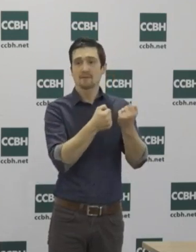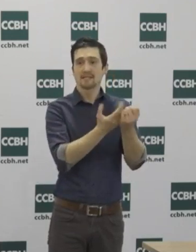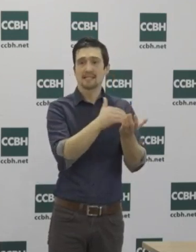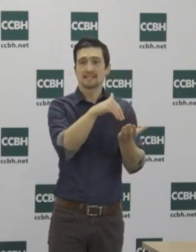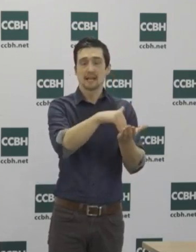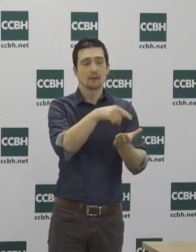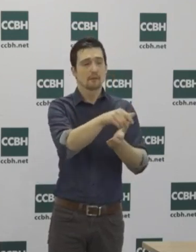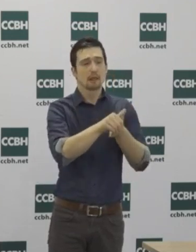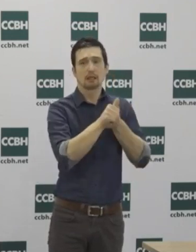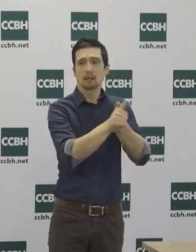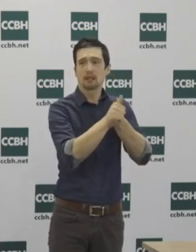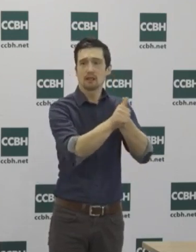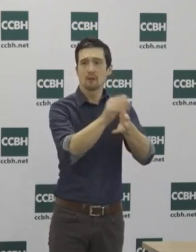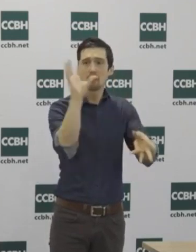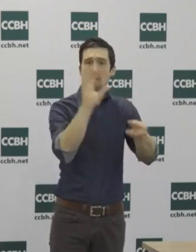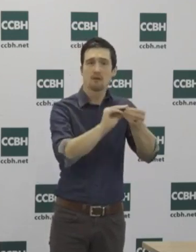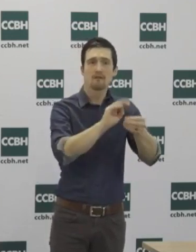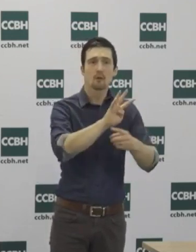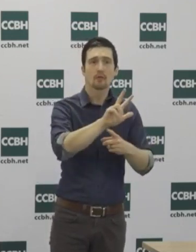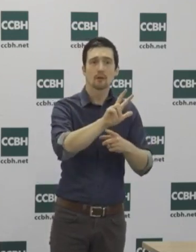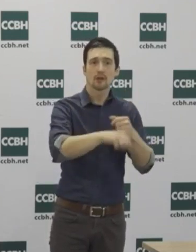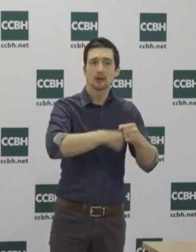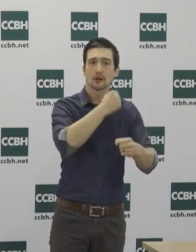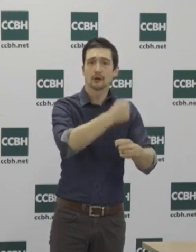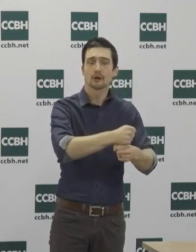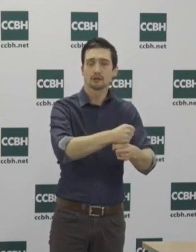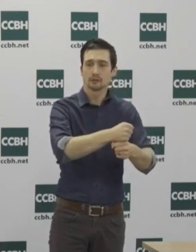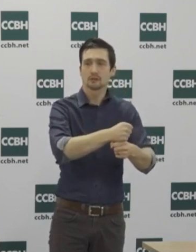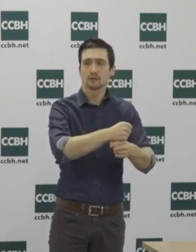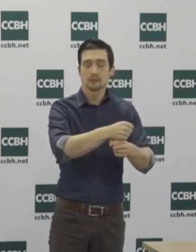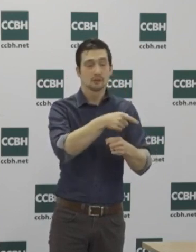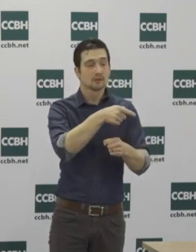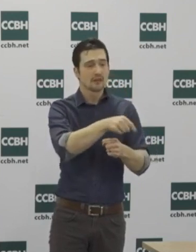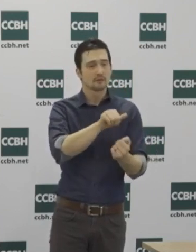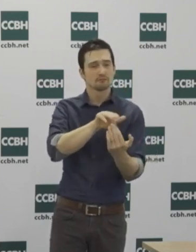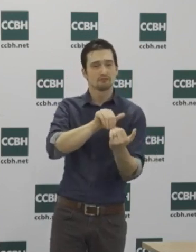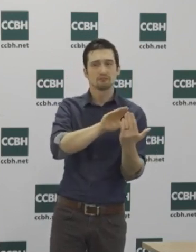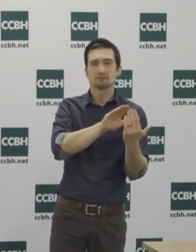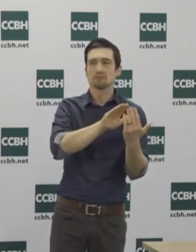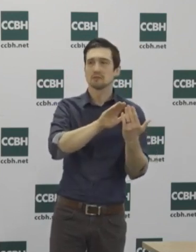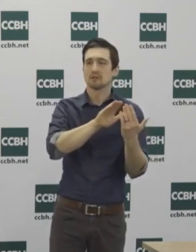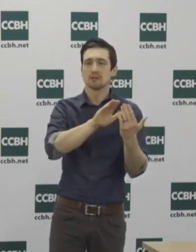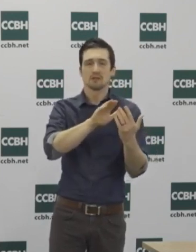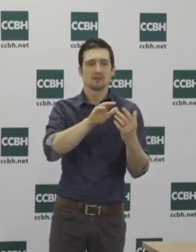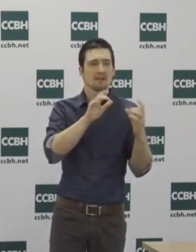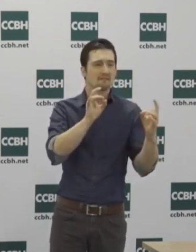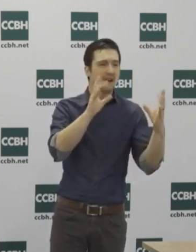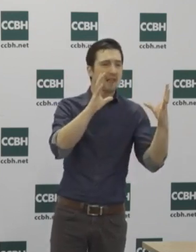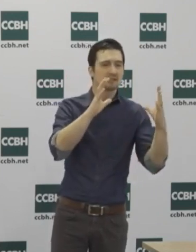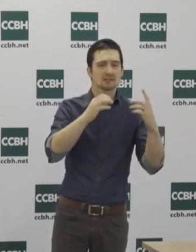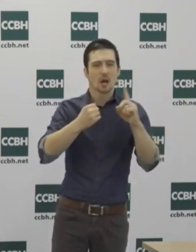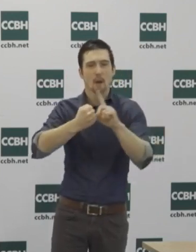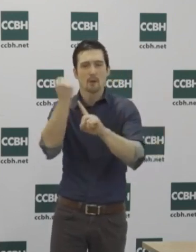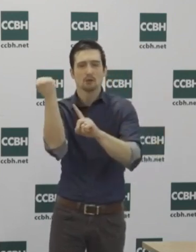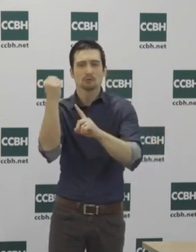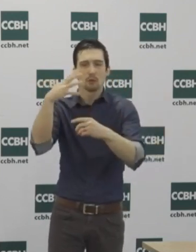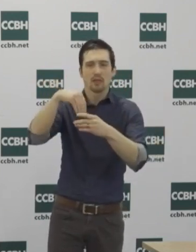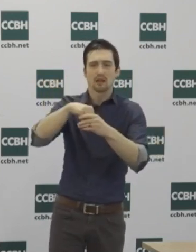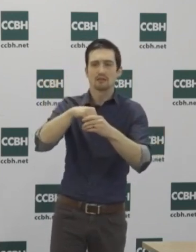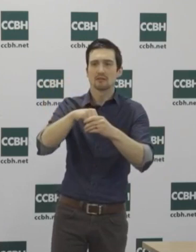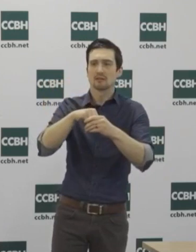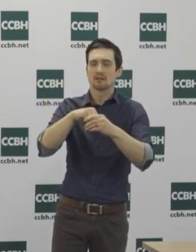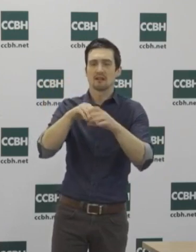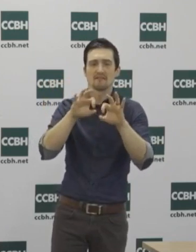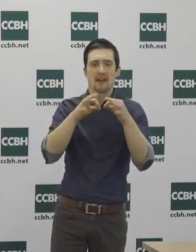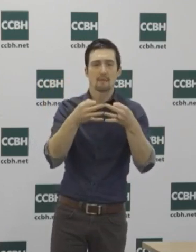leader in Cuyahoga County for 43 years, addressing issues of violence and abuse within families and between